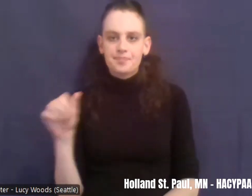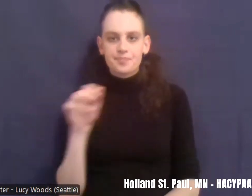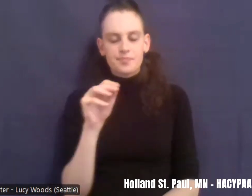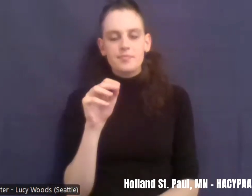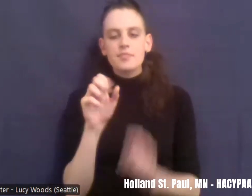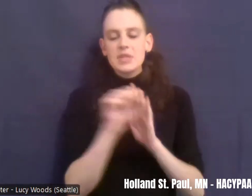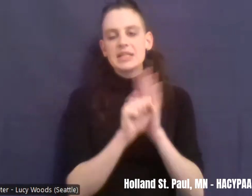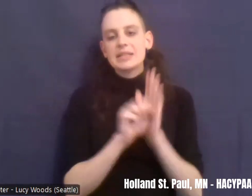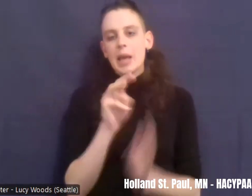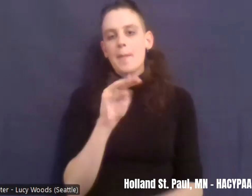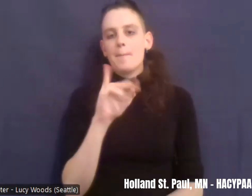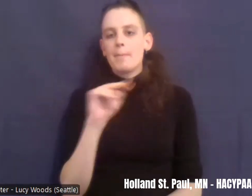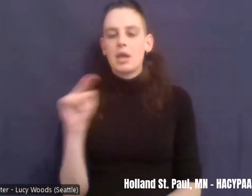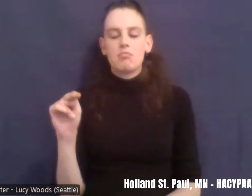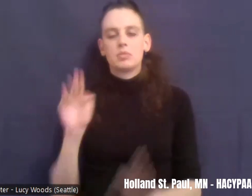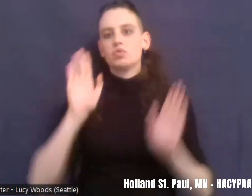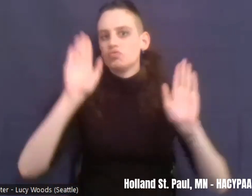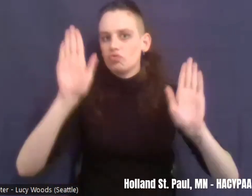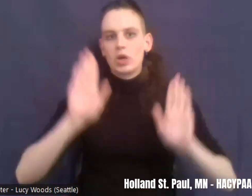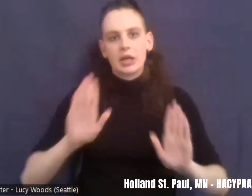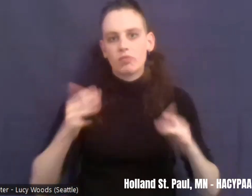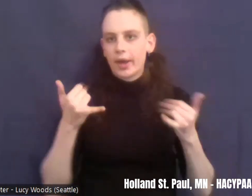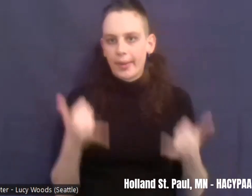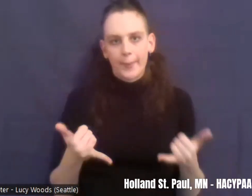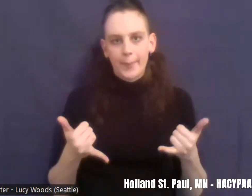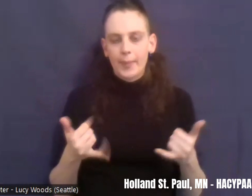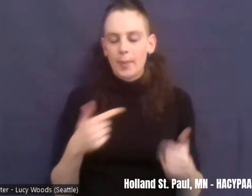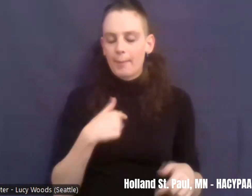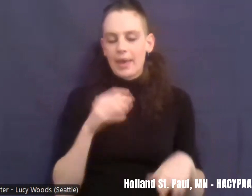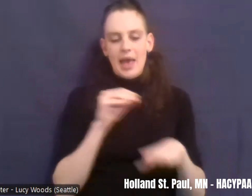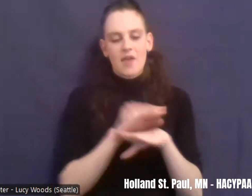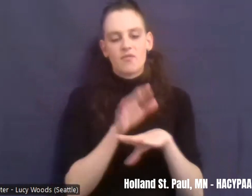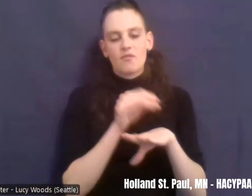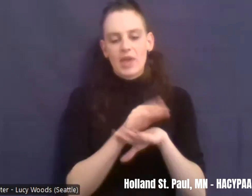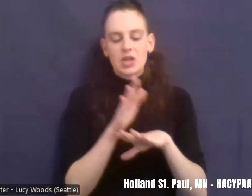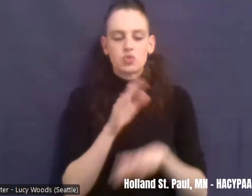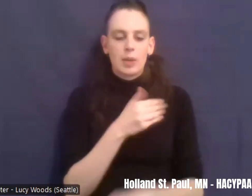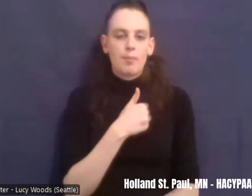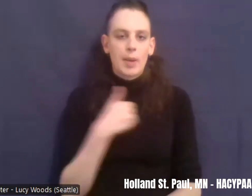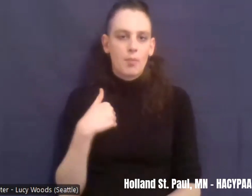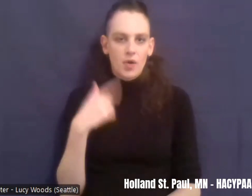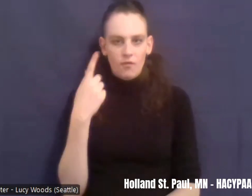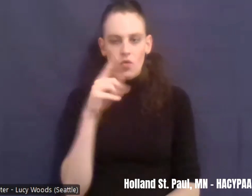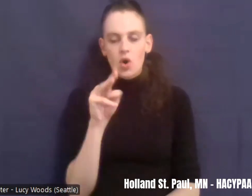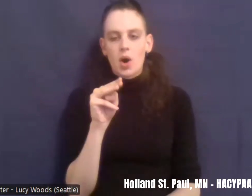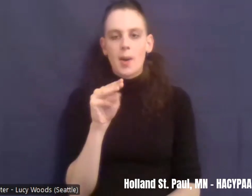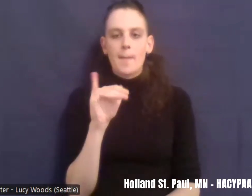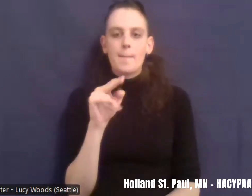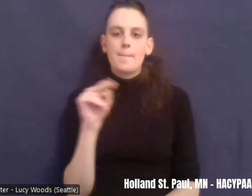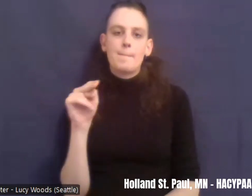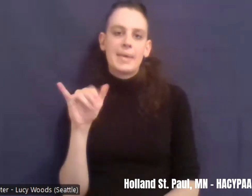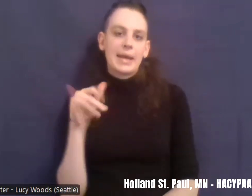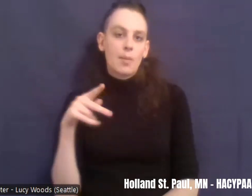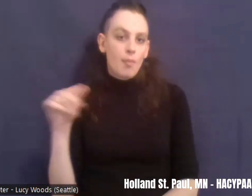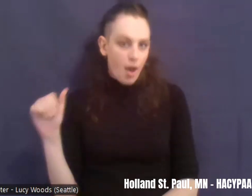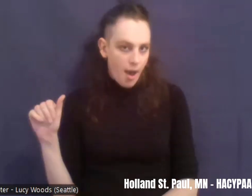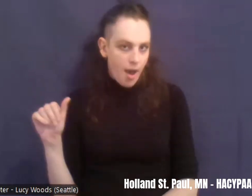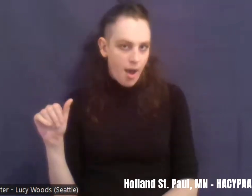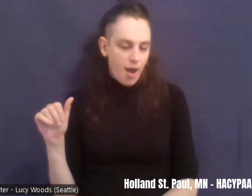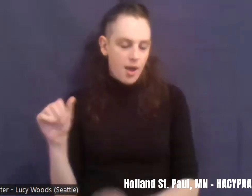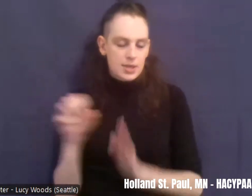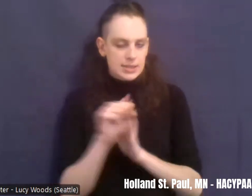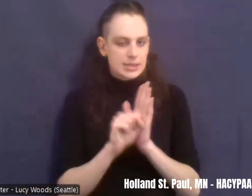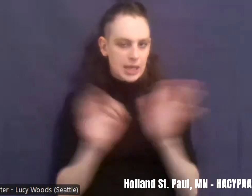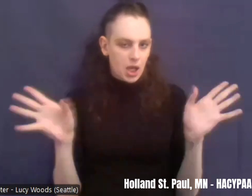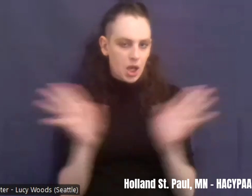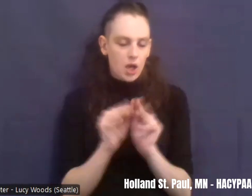right now, which is like super cool. So like I'm an advisory member for the Mini PAW, which is like our Minnesota State Conference. And then I'm on the